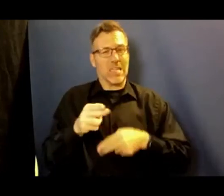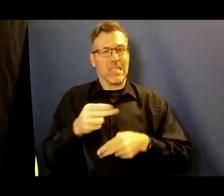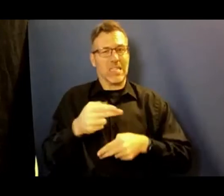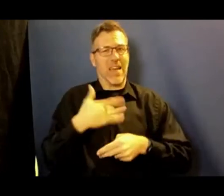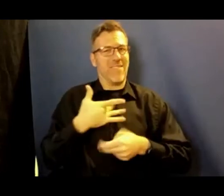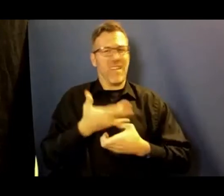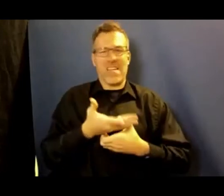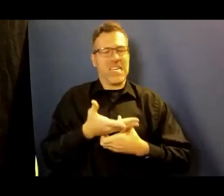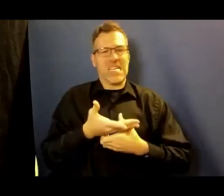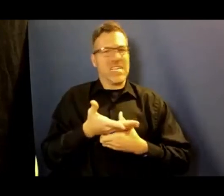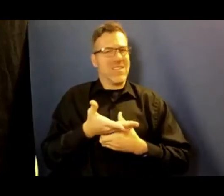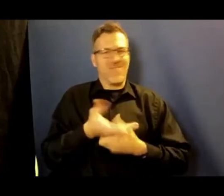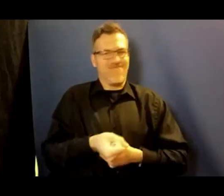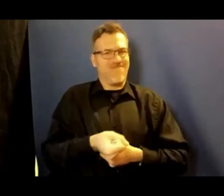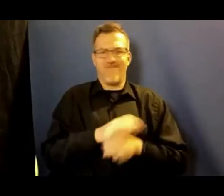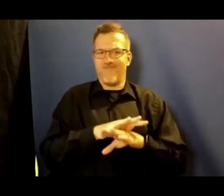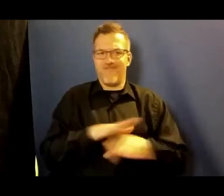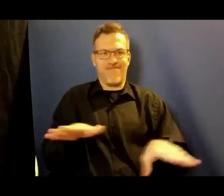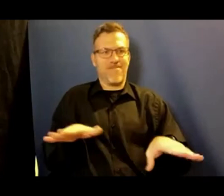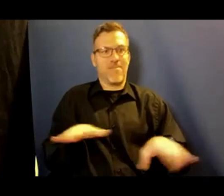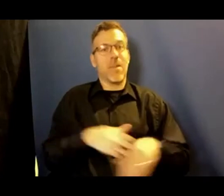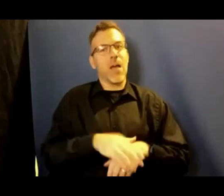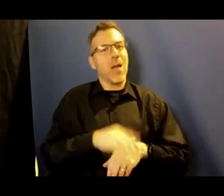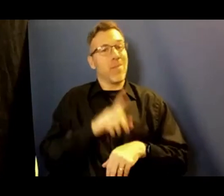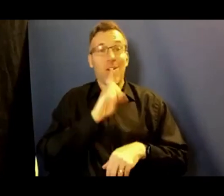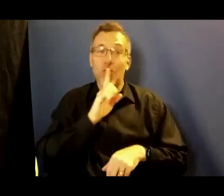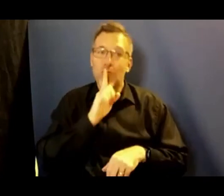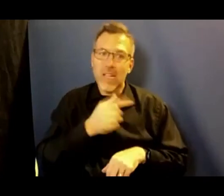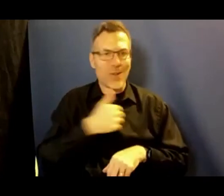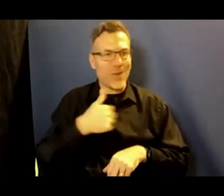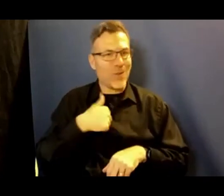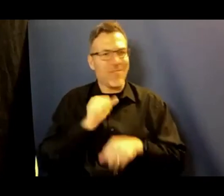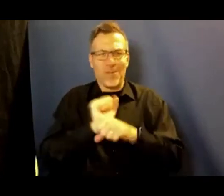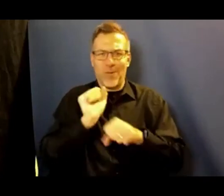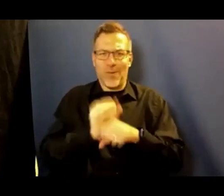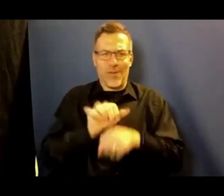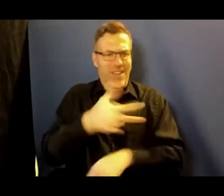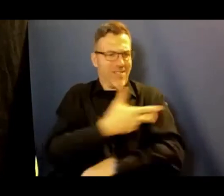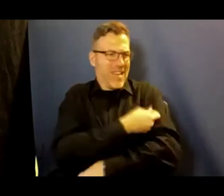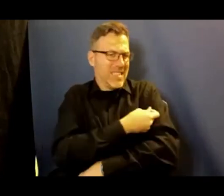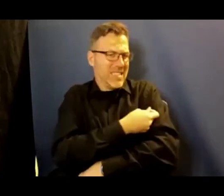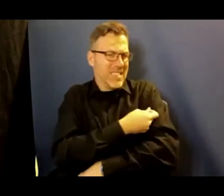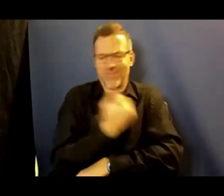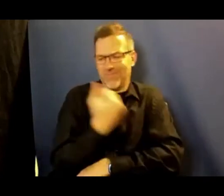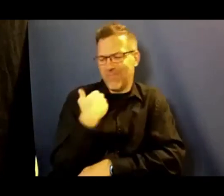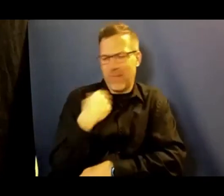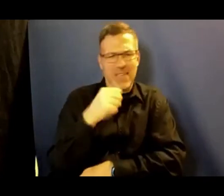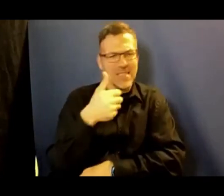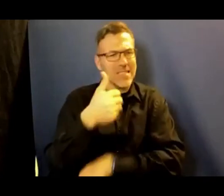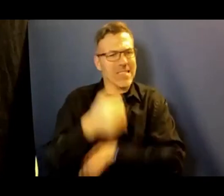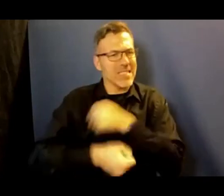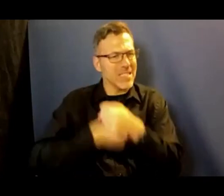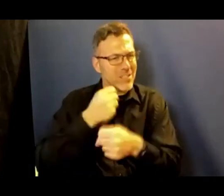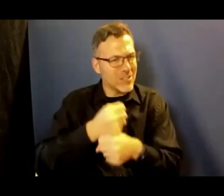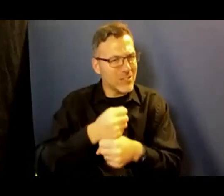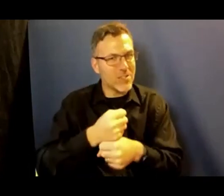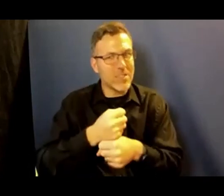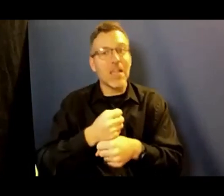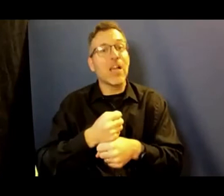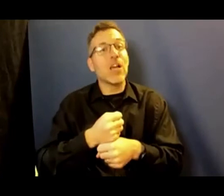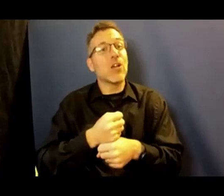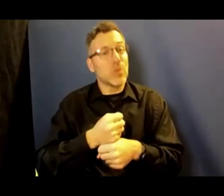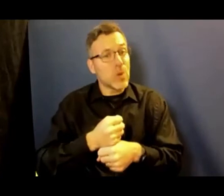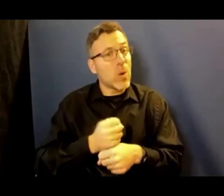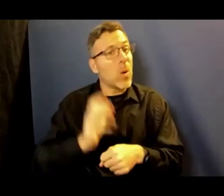the real fact of the matter is we've been working on this for over 10 years. And a lot of the obstacles that are usually in place were